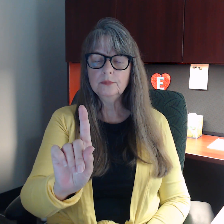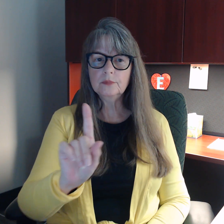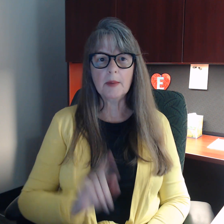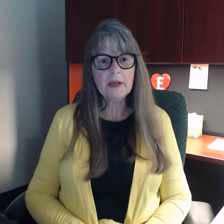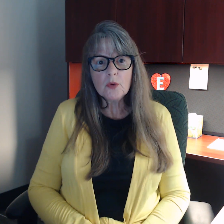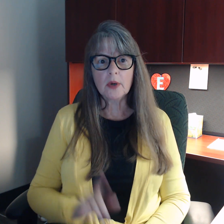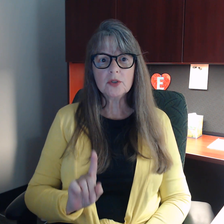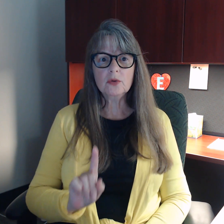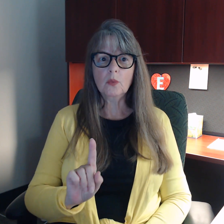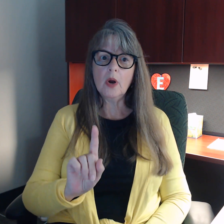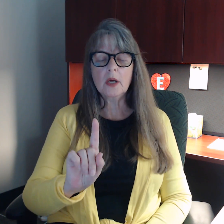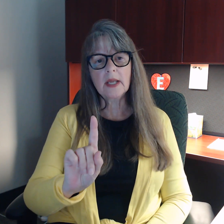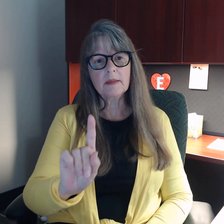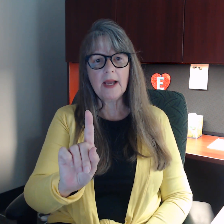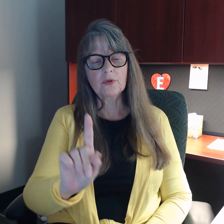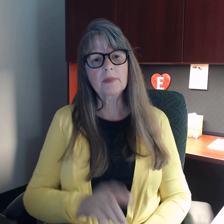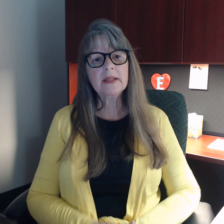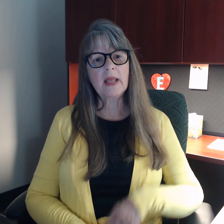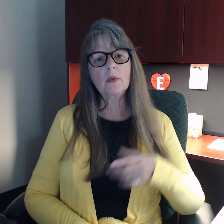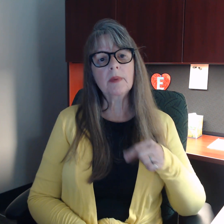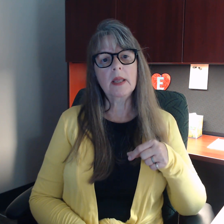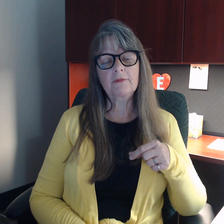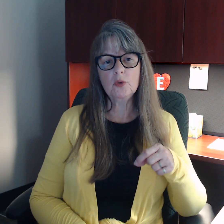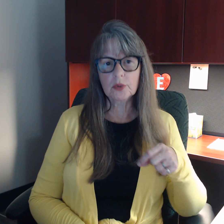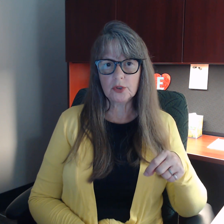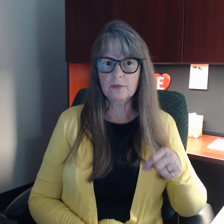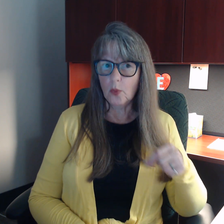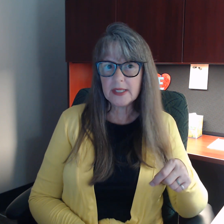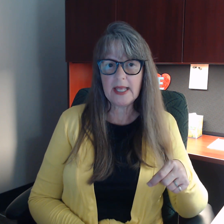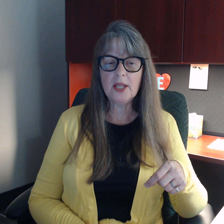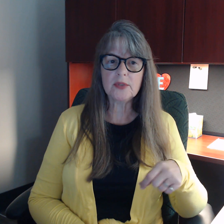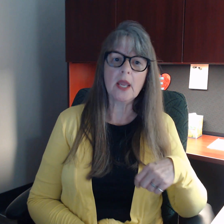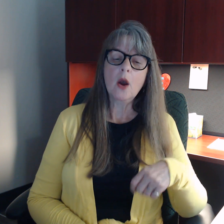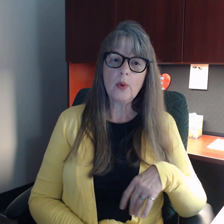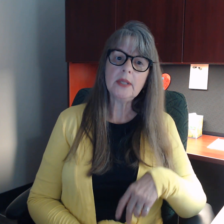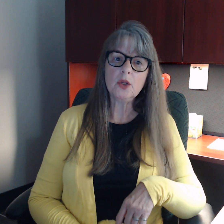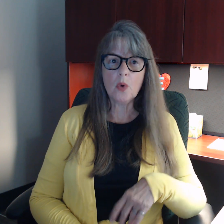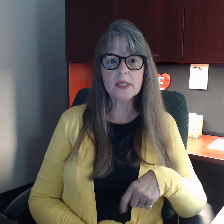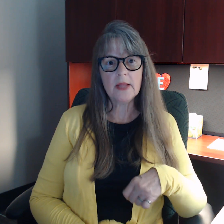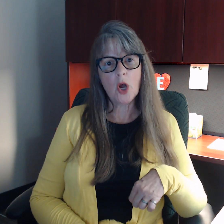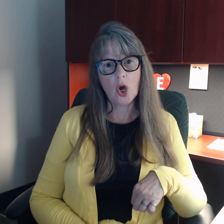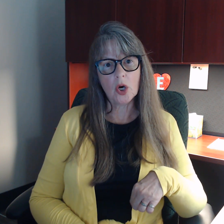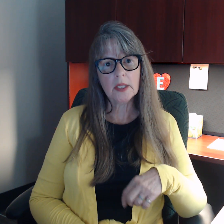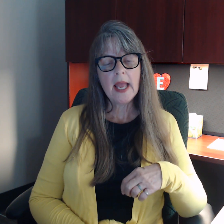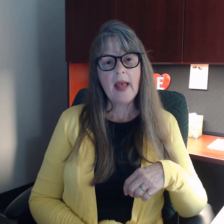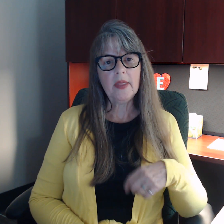I mean, if you wanted to, you can walk down the bathroom, but that would, if you were to voice that, you say, well, now you walk down the hall, and then as you